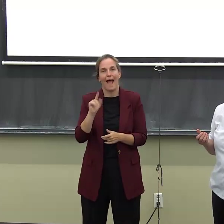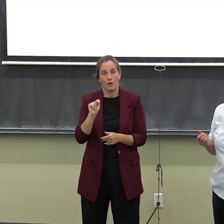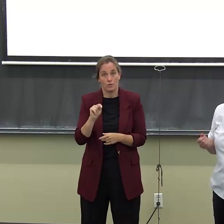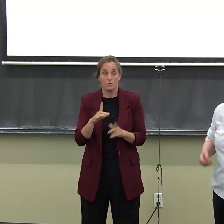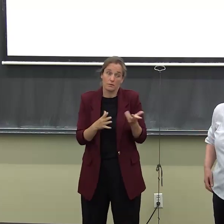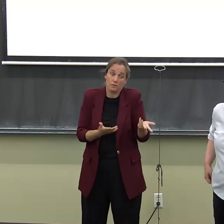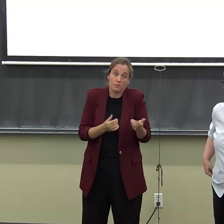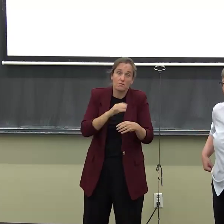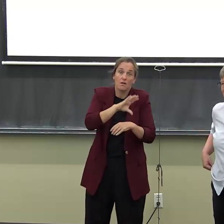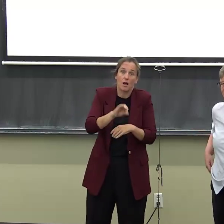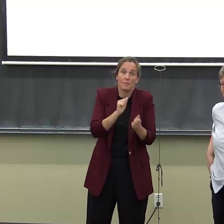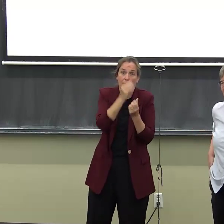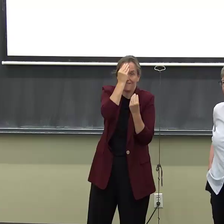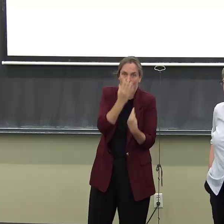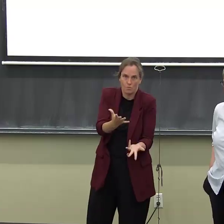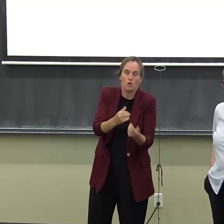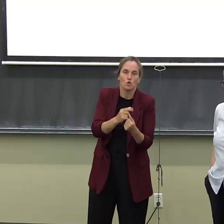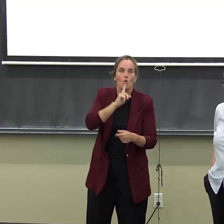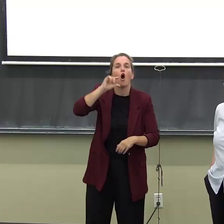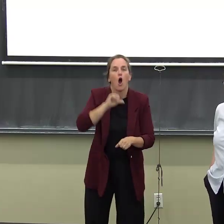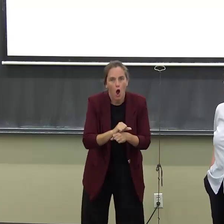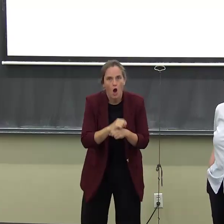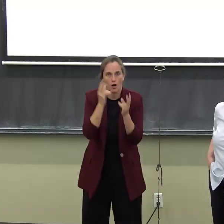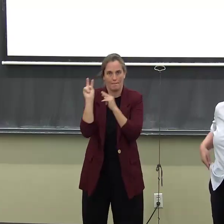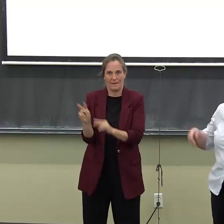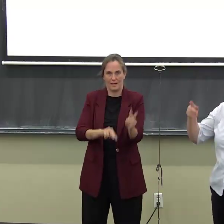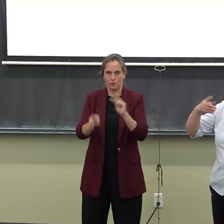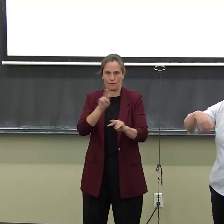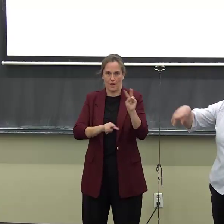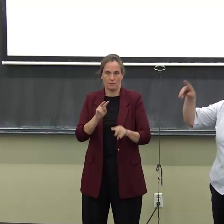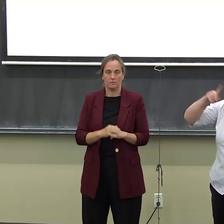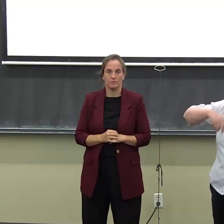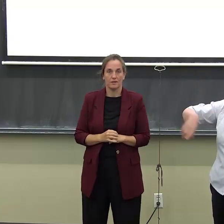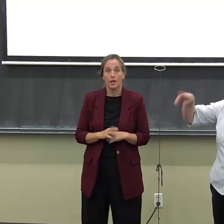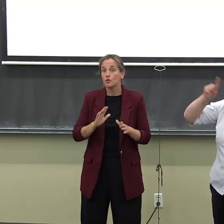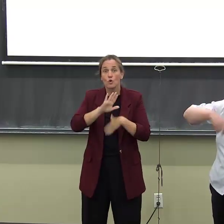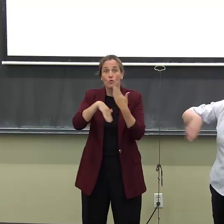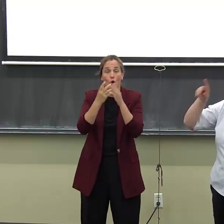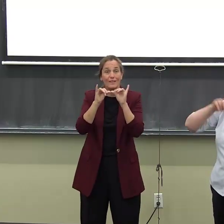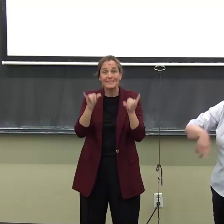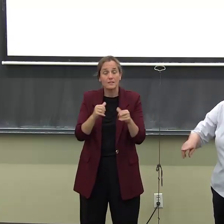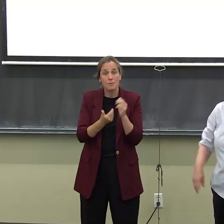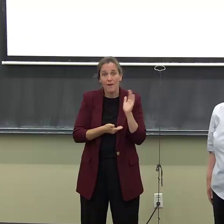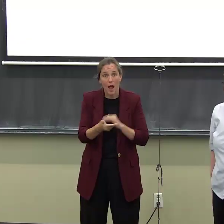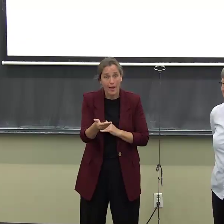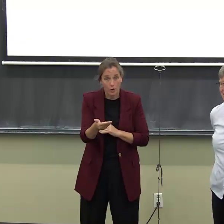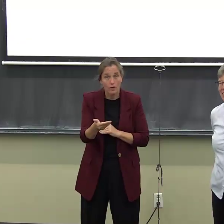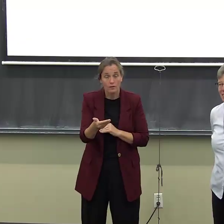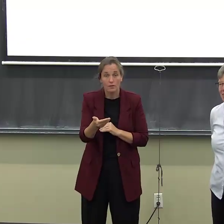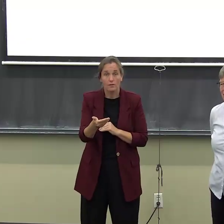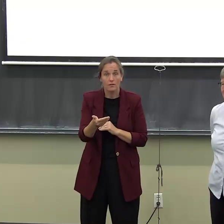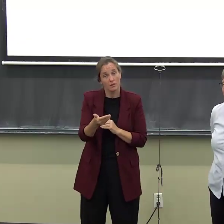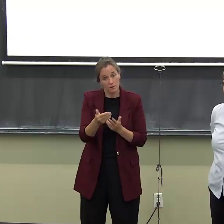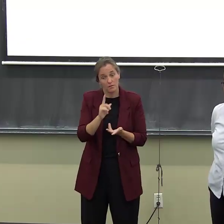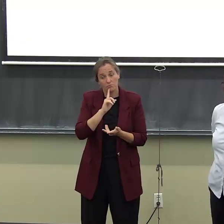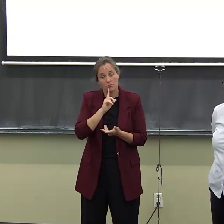you are being surveilled. So that whole system of hiring is getting